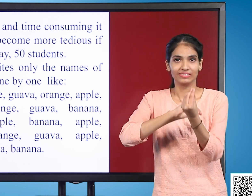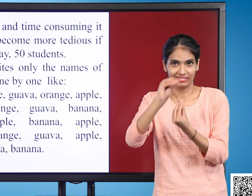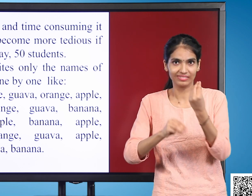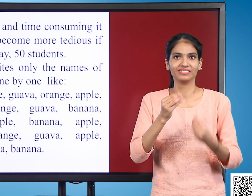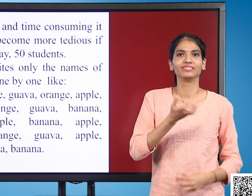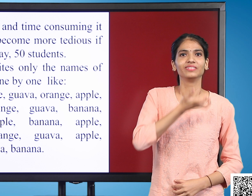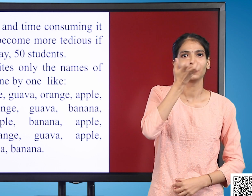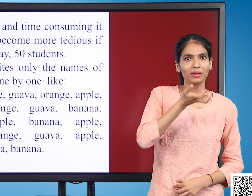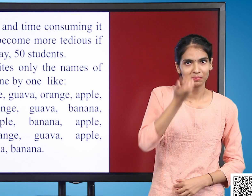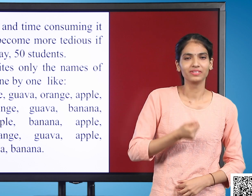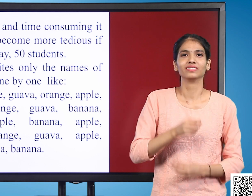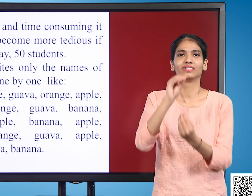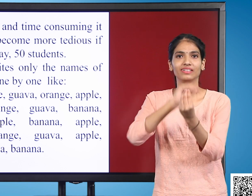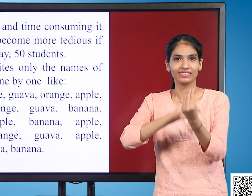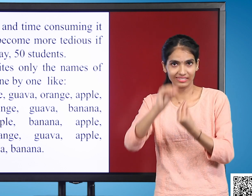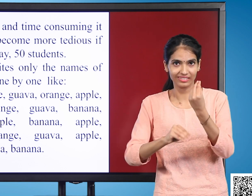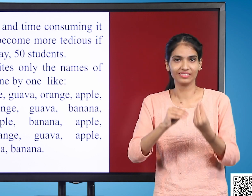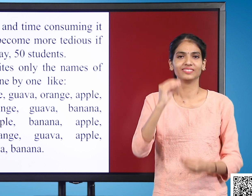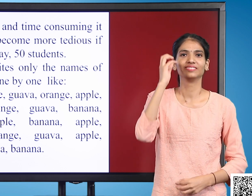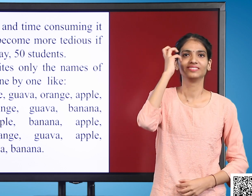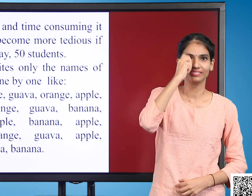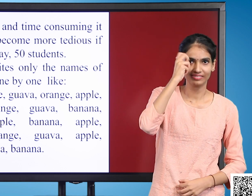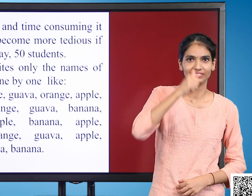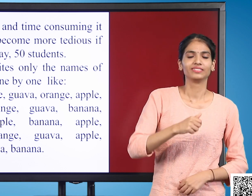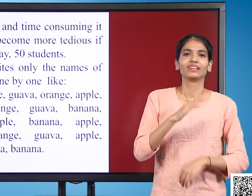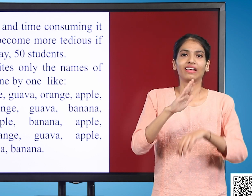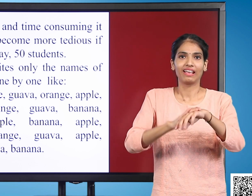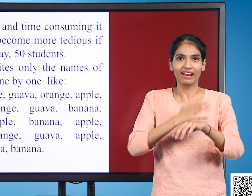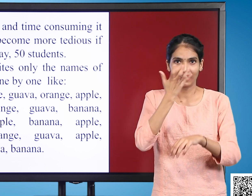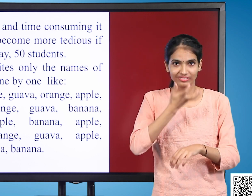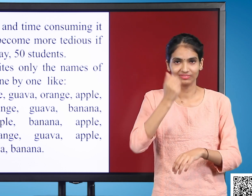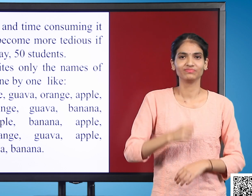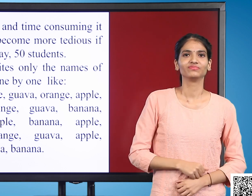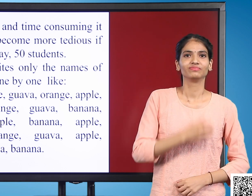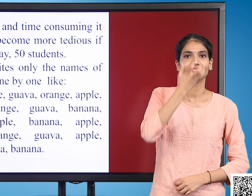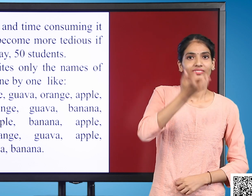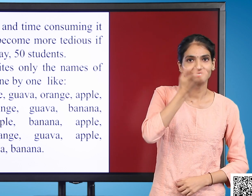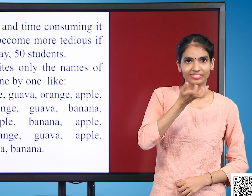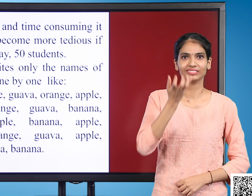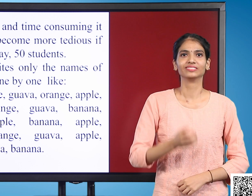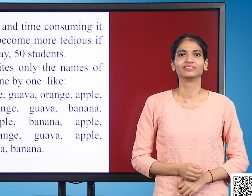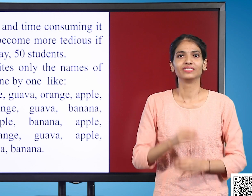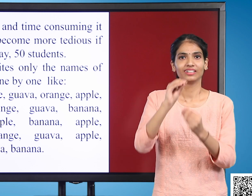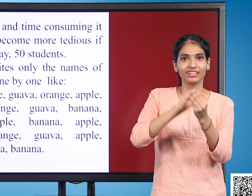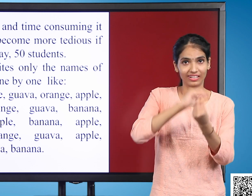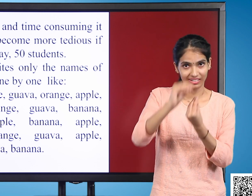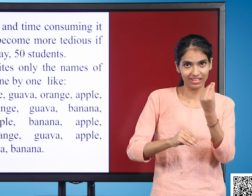banana, apple, banana, orange, guava, apple, banana,